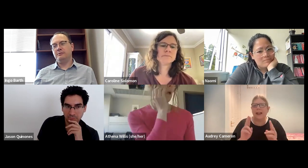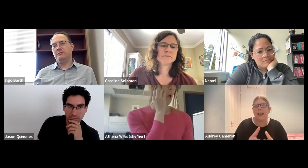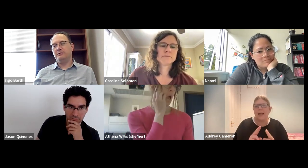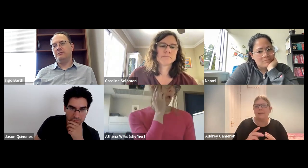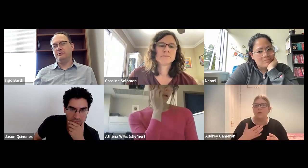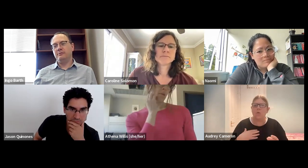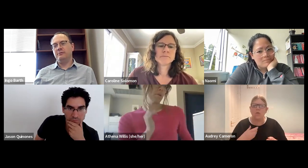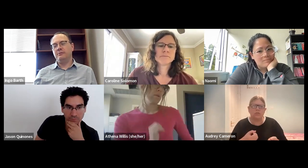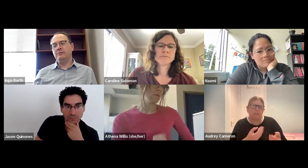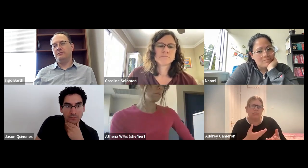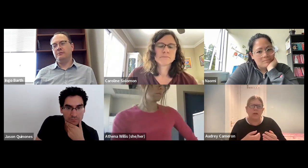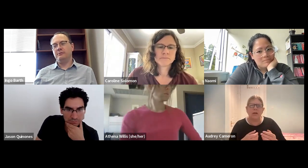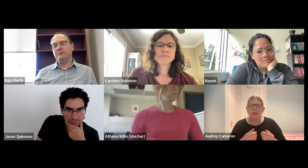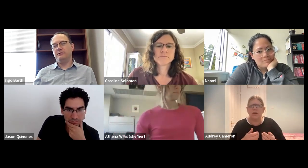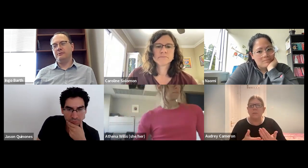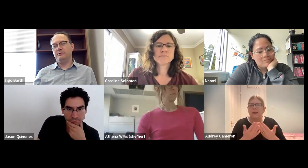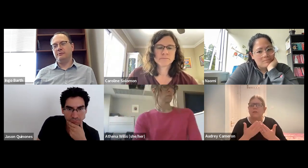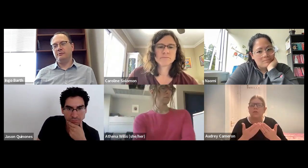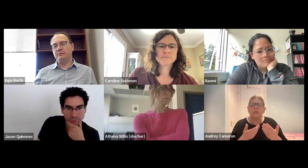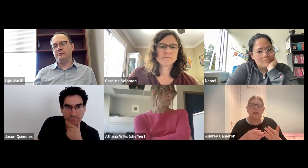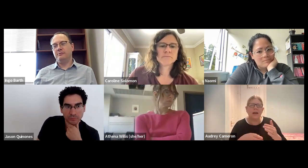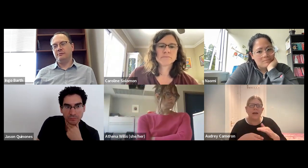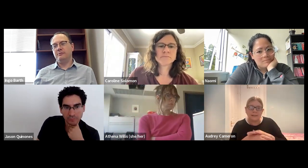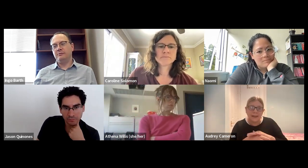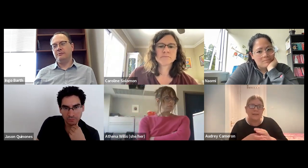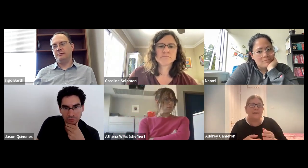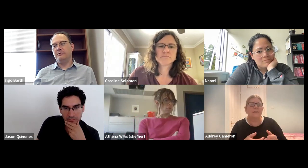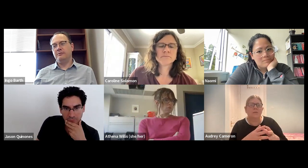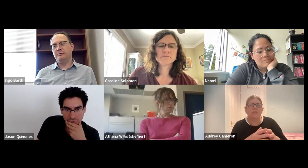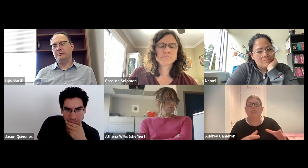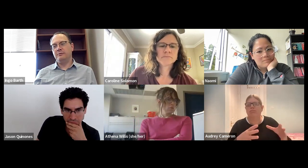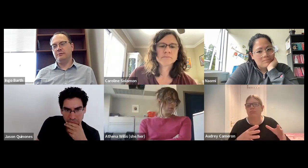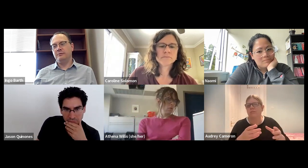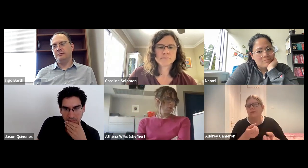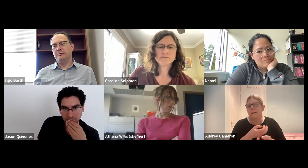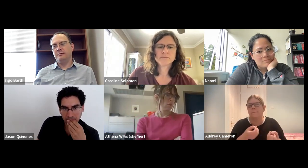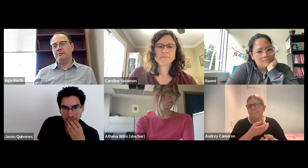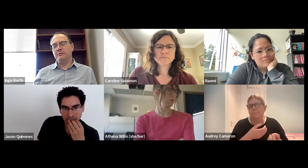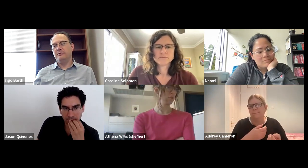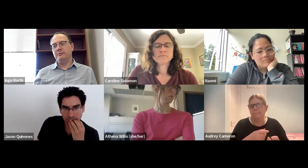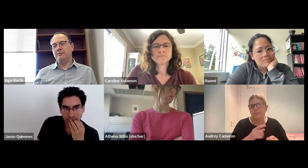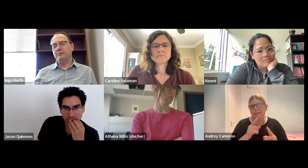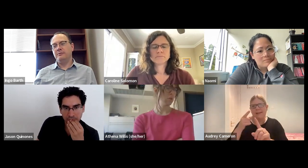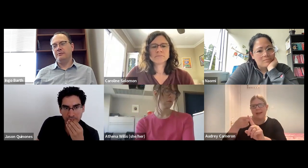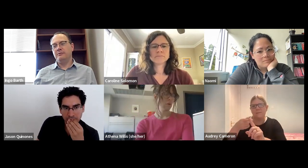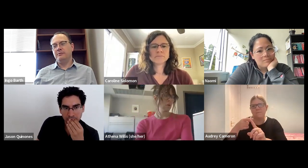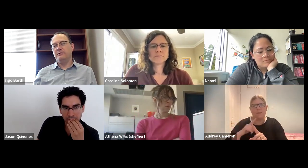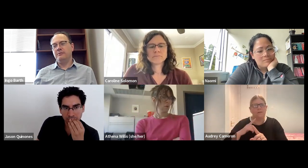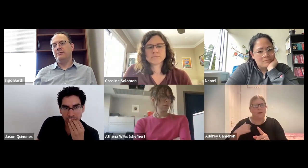STEM and there being less access to STEM, and we want to be able to support better access so that we can grow the